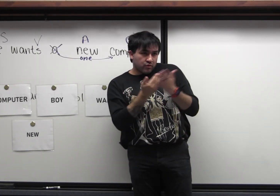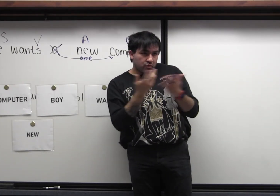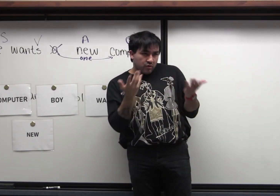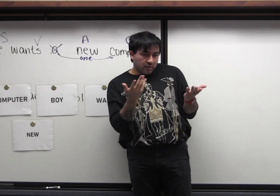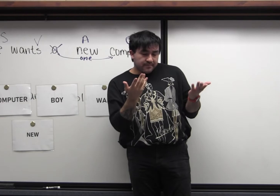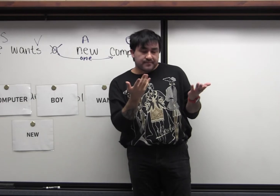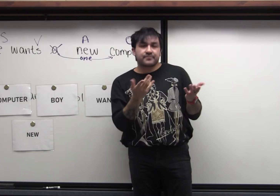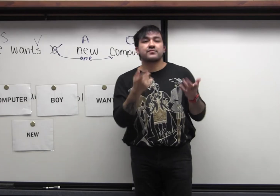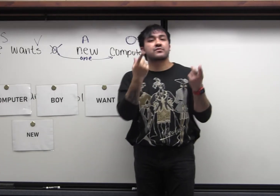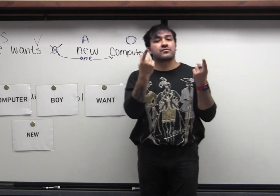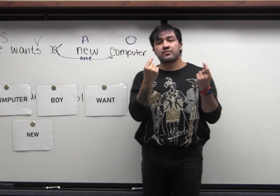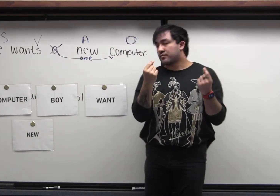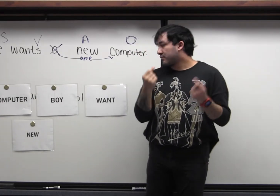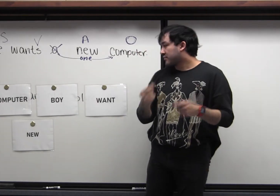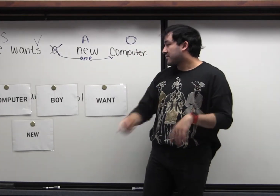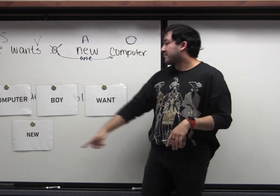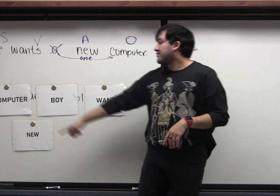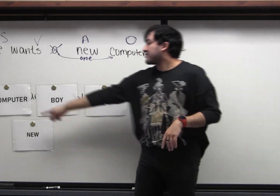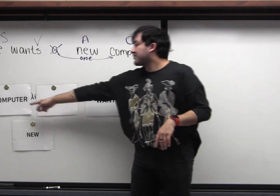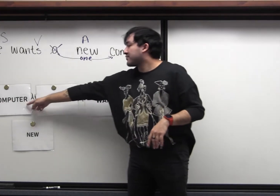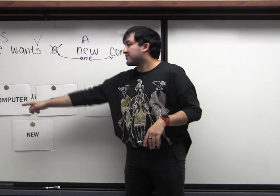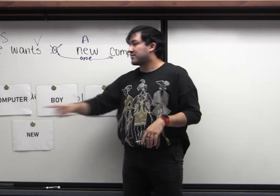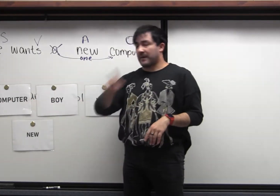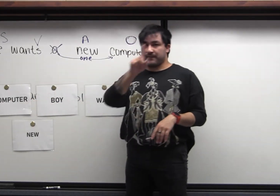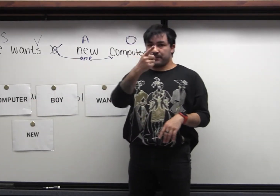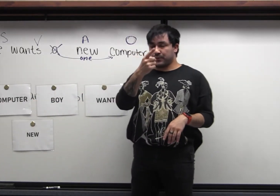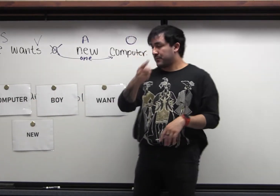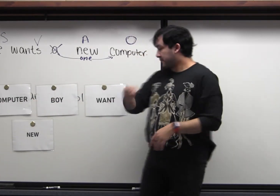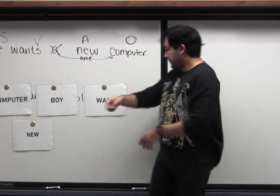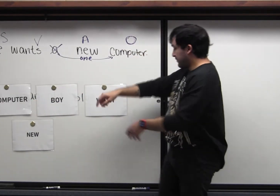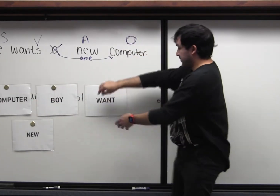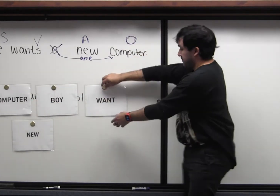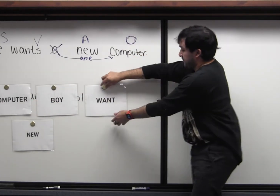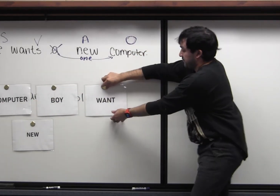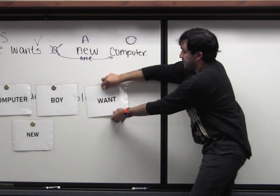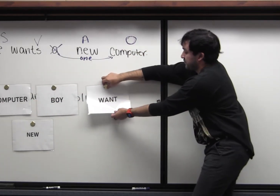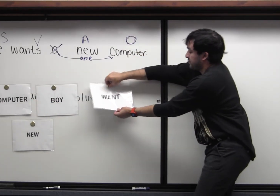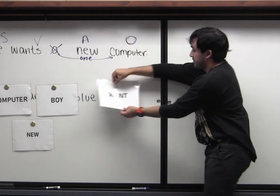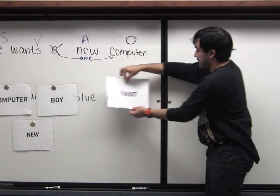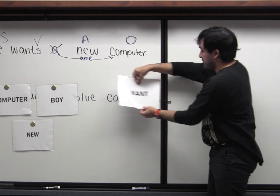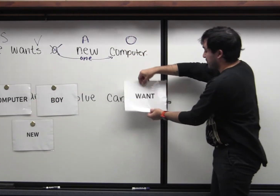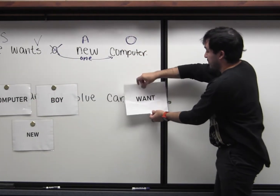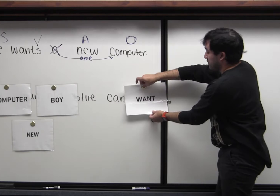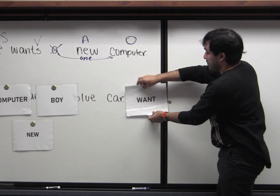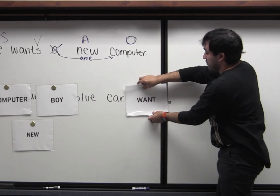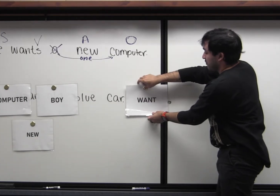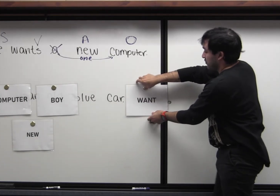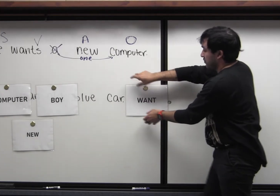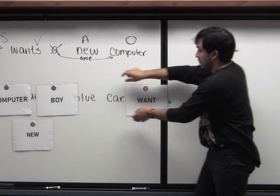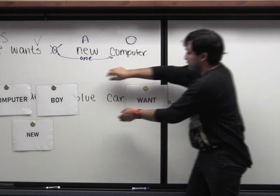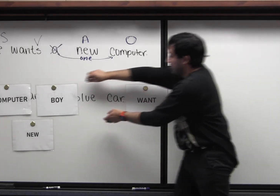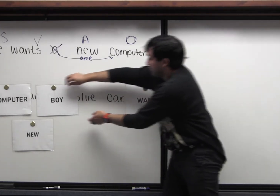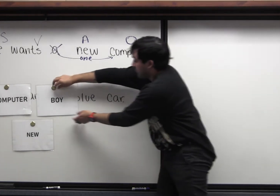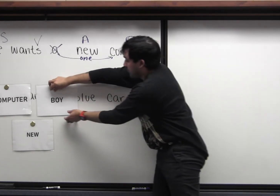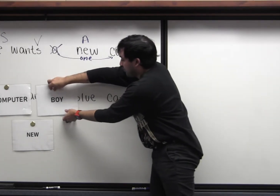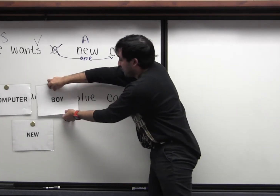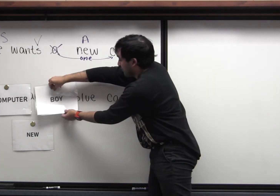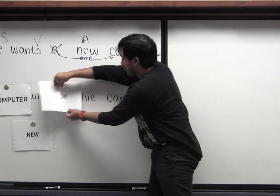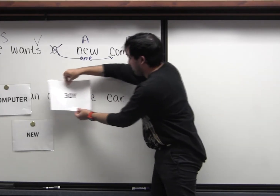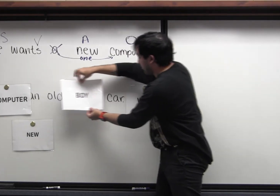new. And so what we're going to do is actually put it after computer. So let's go ahead and slide want over, and let's go